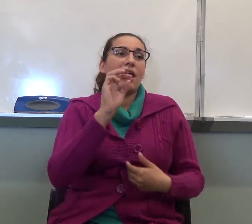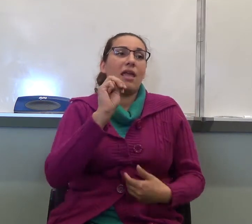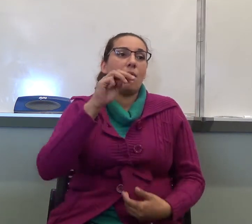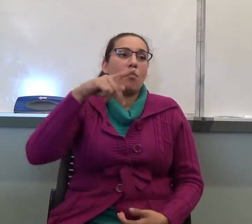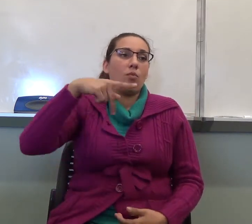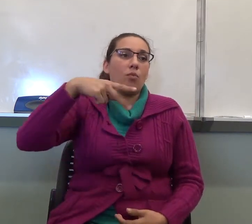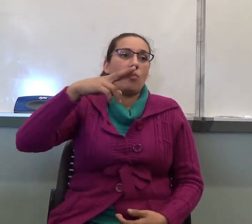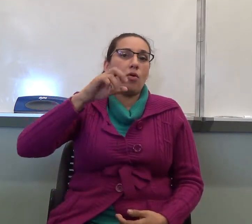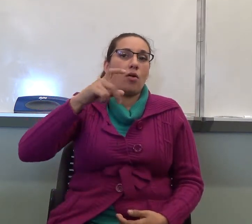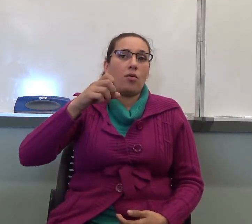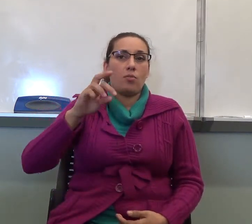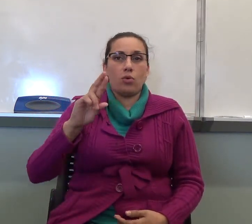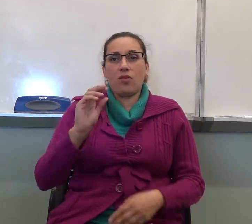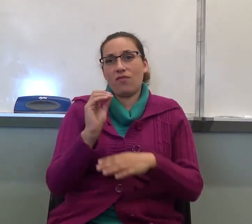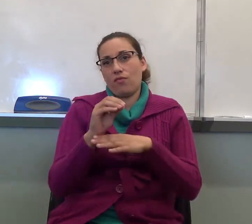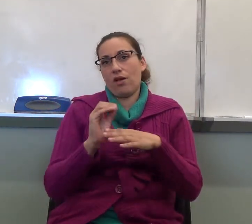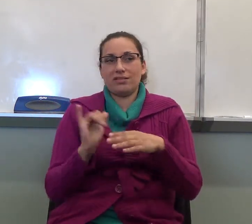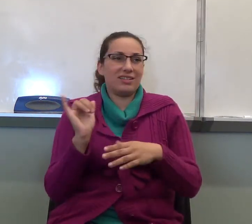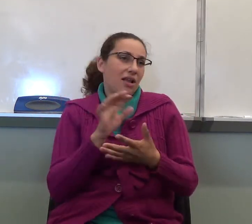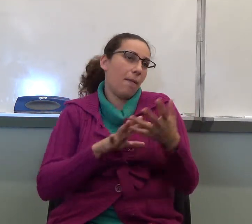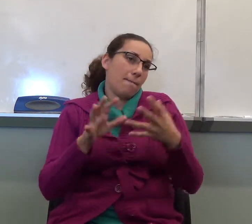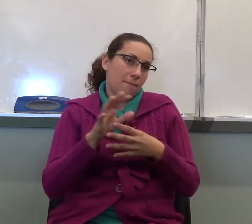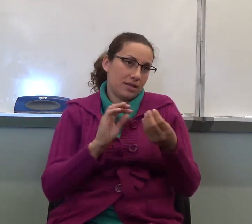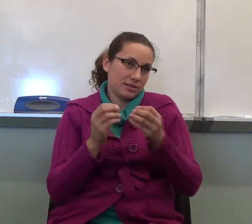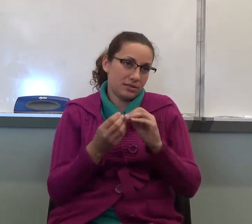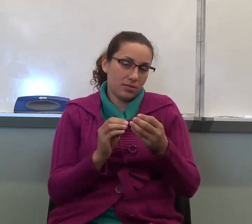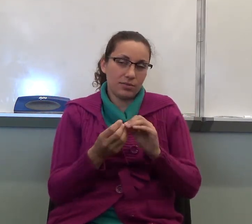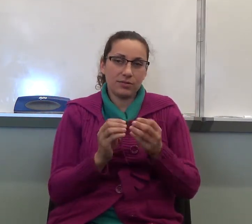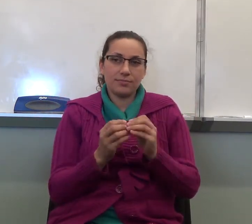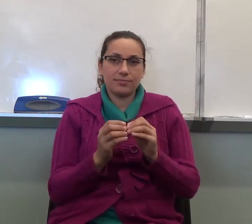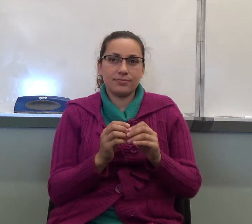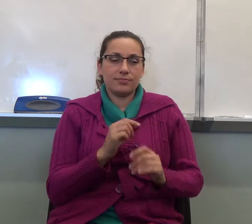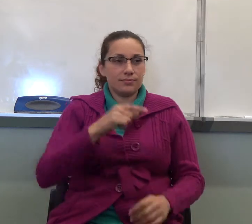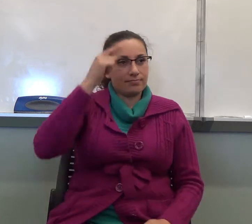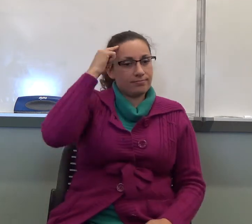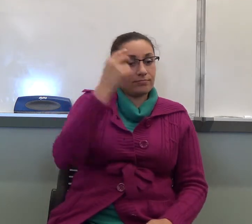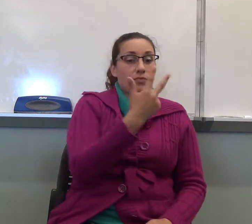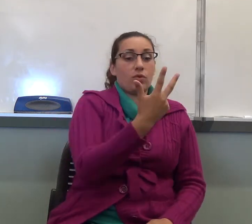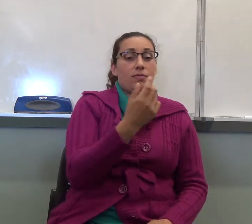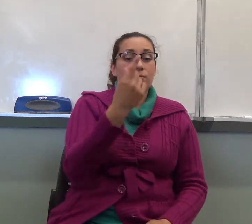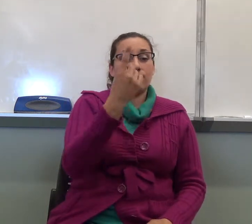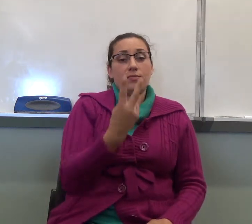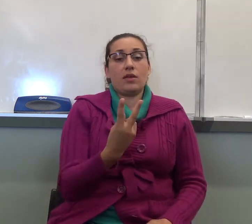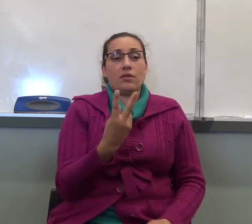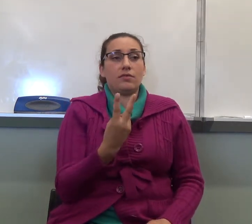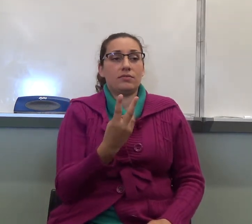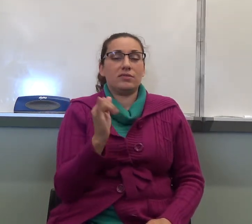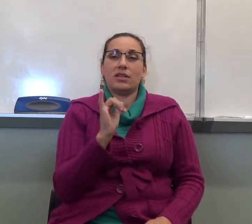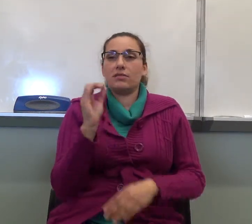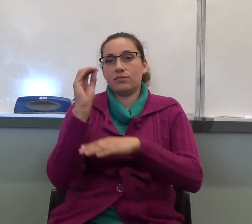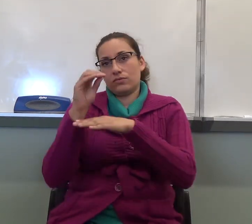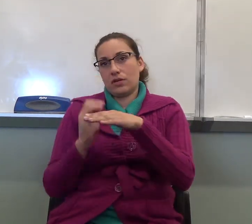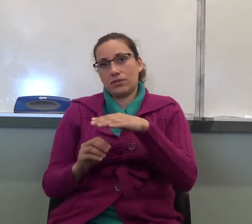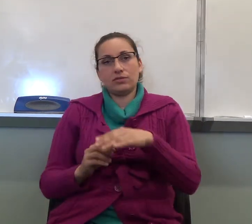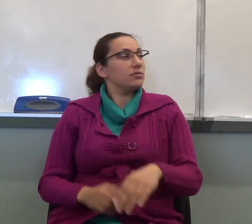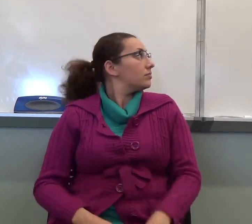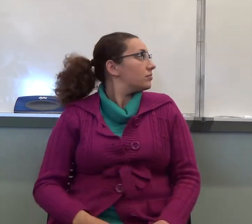are just another way to write mixed numbers. So you can think of that 3.5 as being a fraction because you convert it to improper.